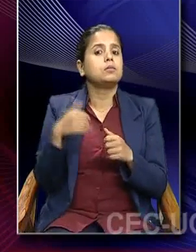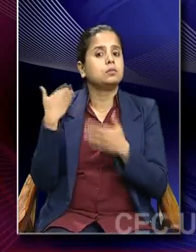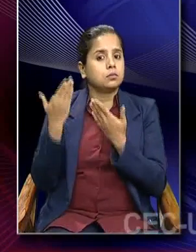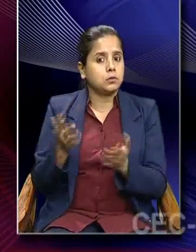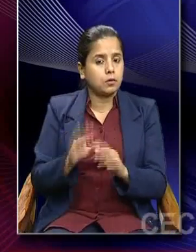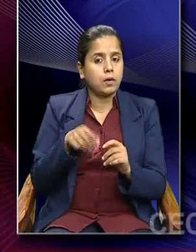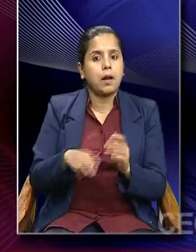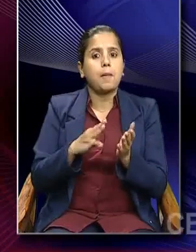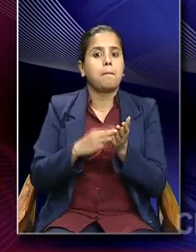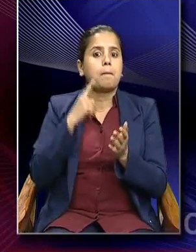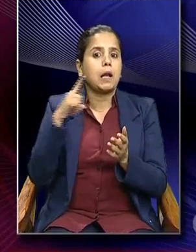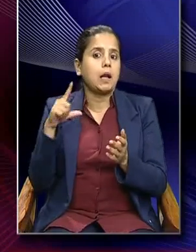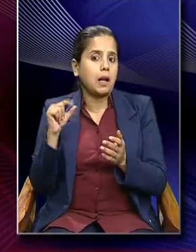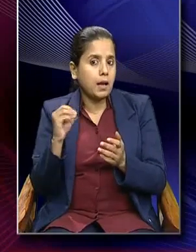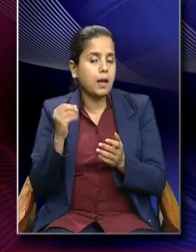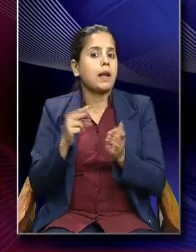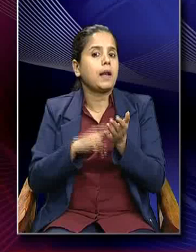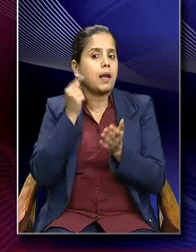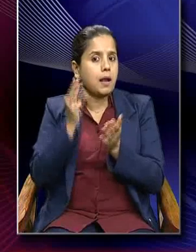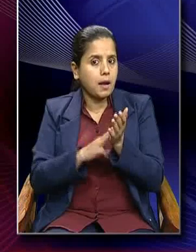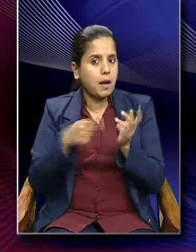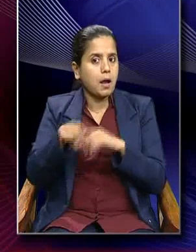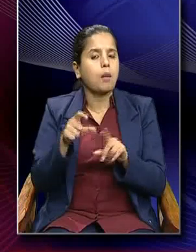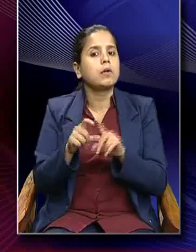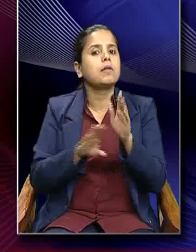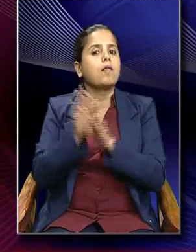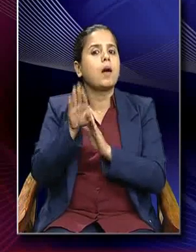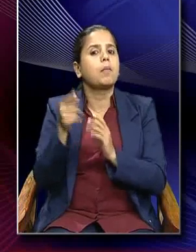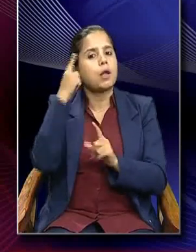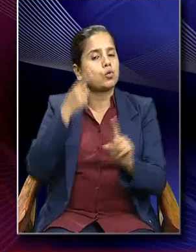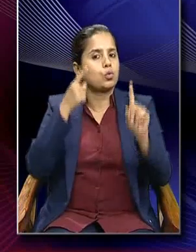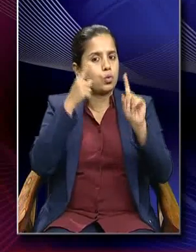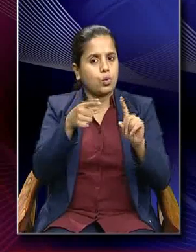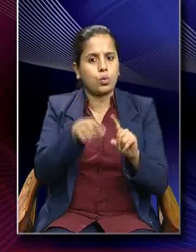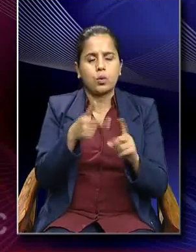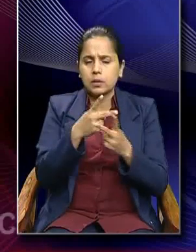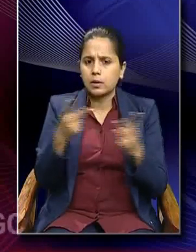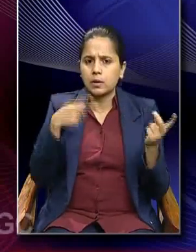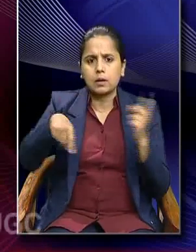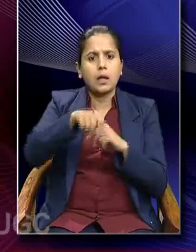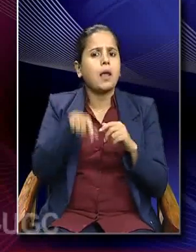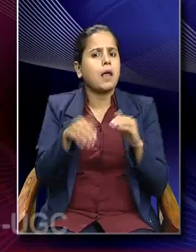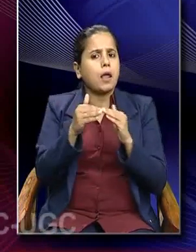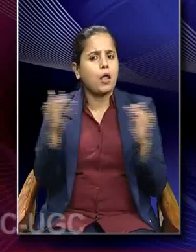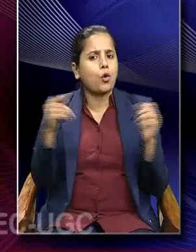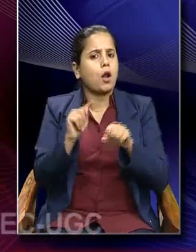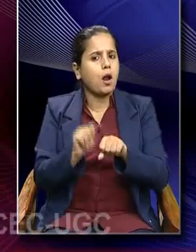under Millennium Development Goals. So coupled with the equal opportunities to all the people